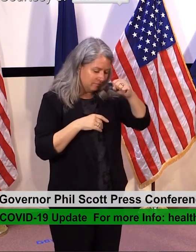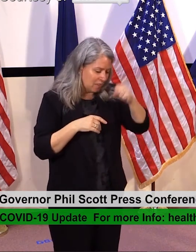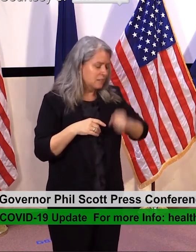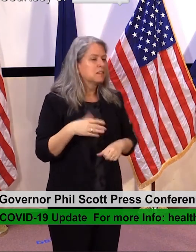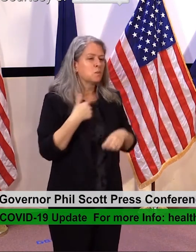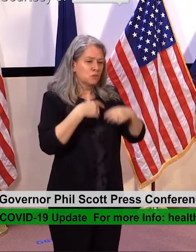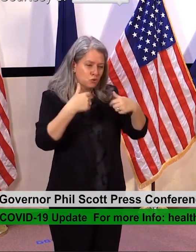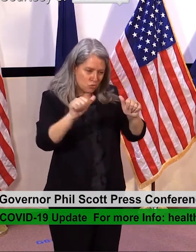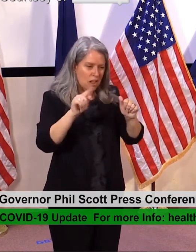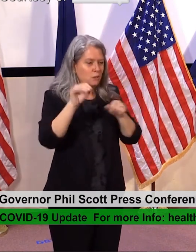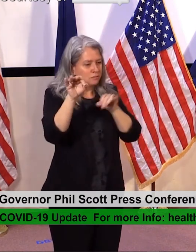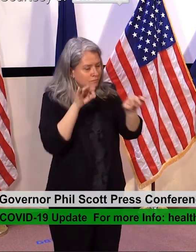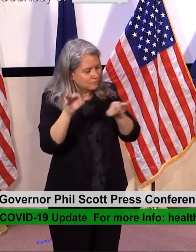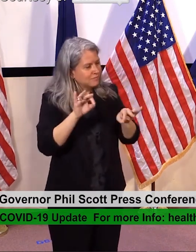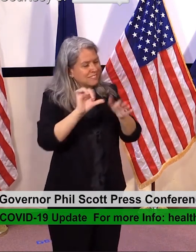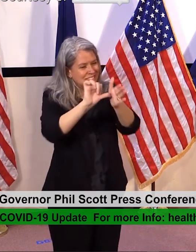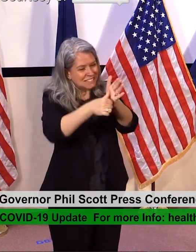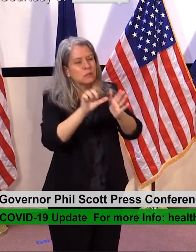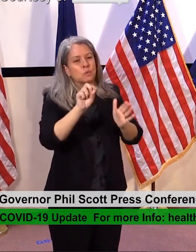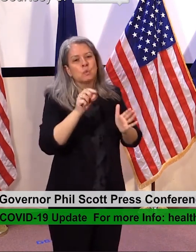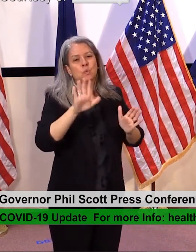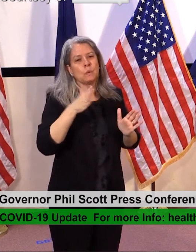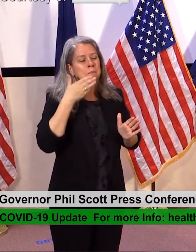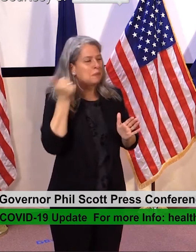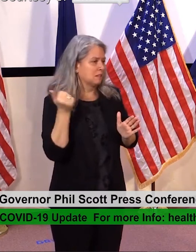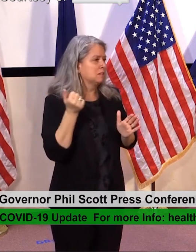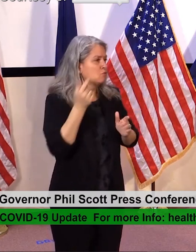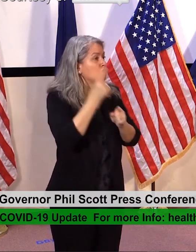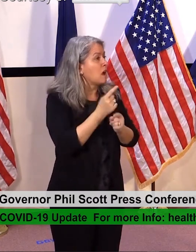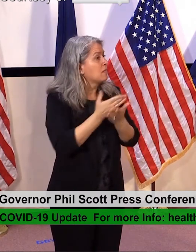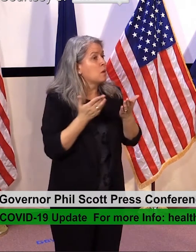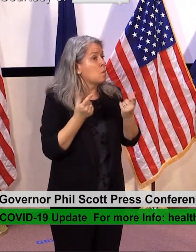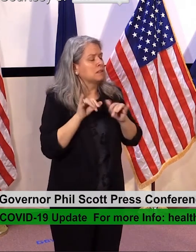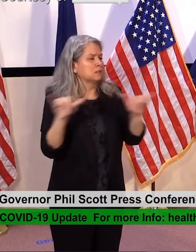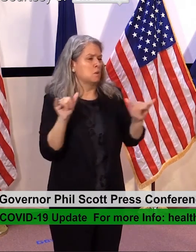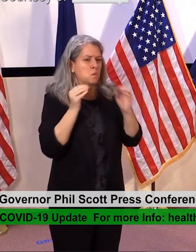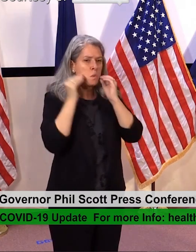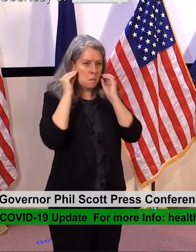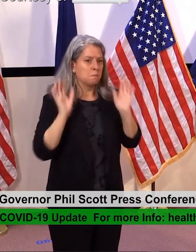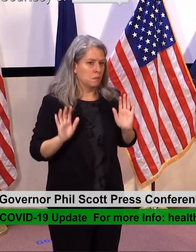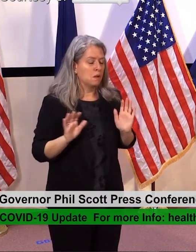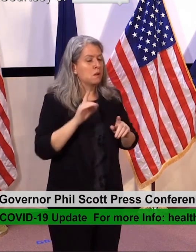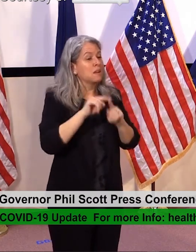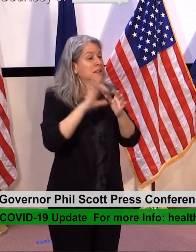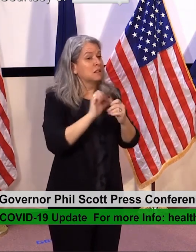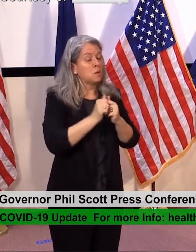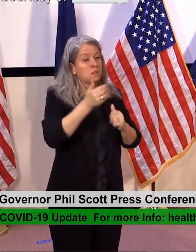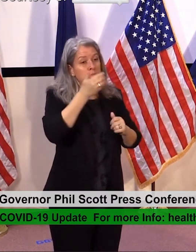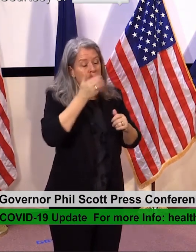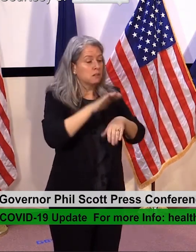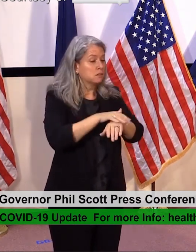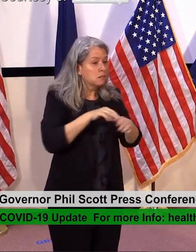and direct them to do the right thing. But as far as the PPEs and so forth, we're